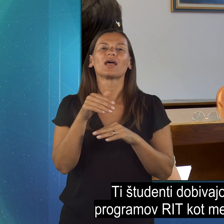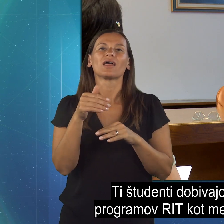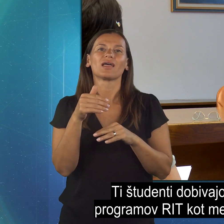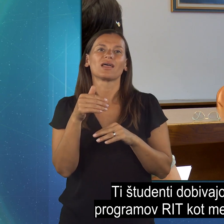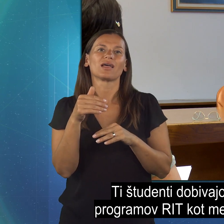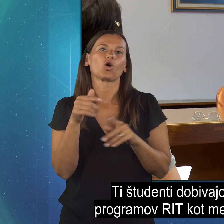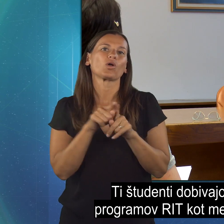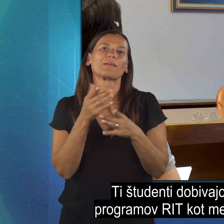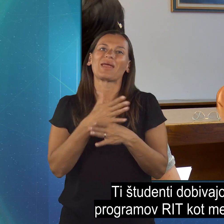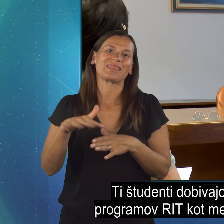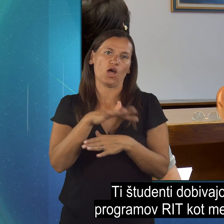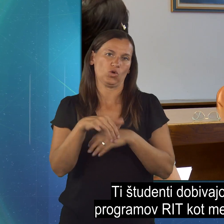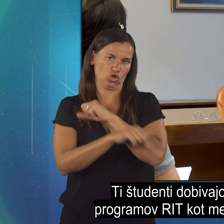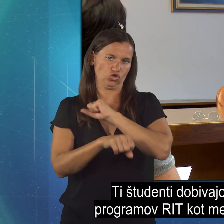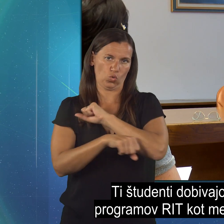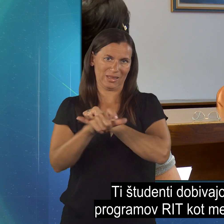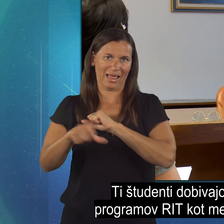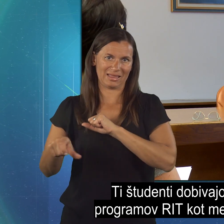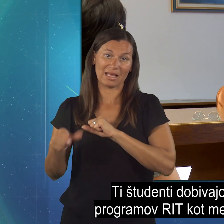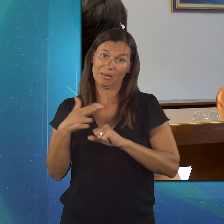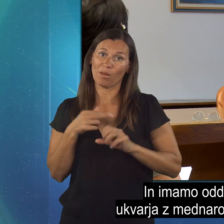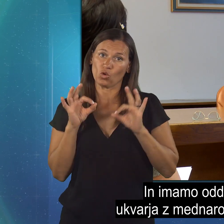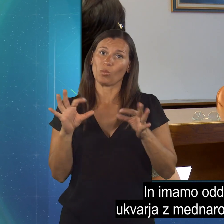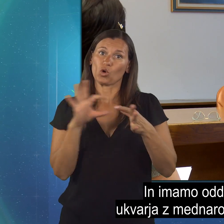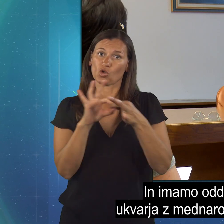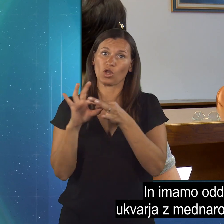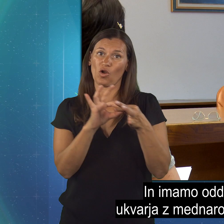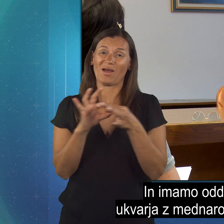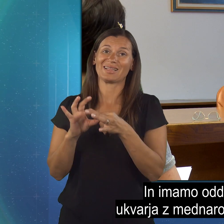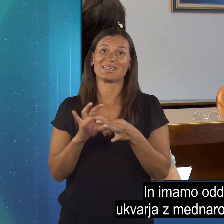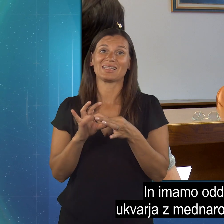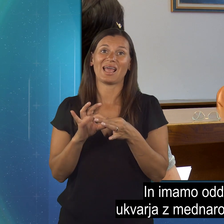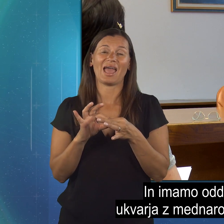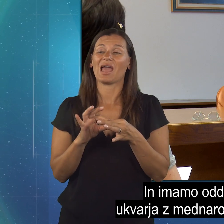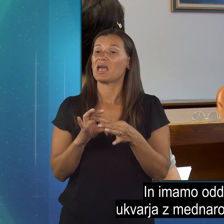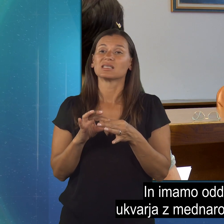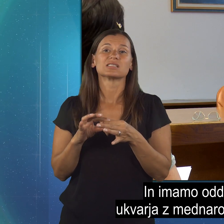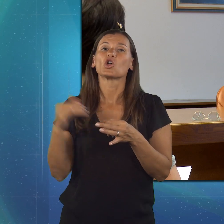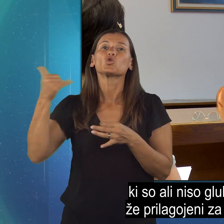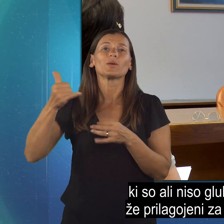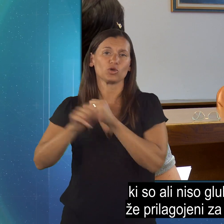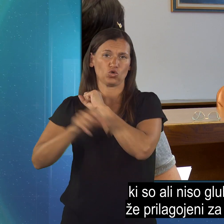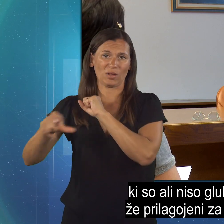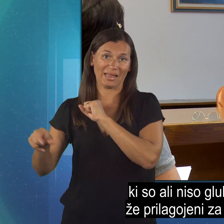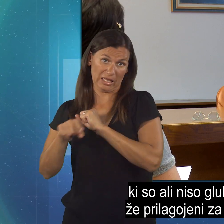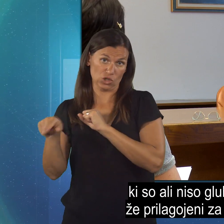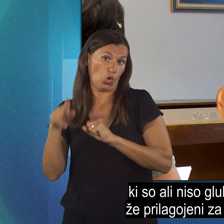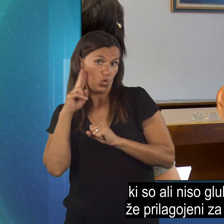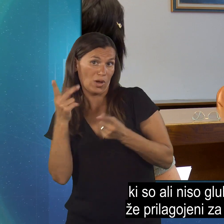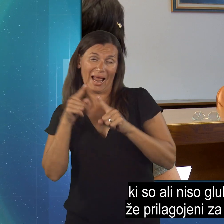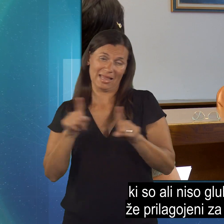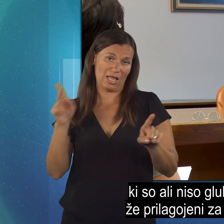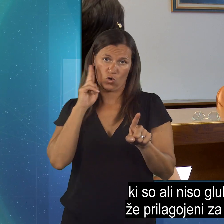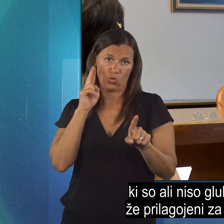RIT programs as international students. And we have a department that deals with international students who are deaf or not